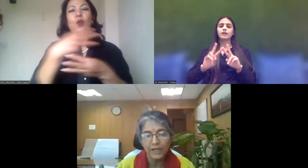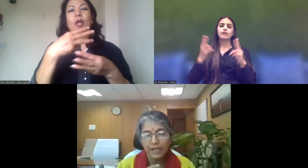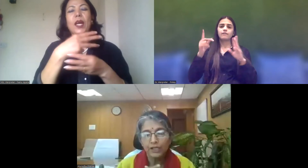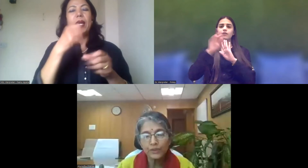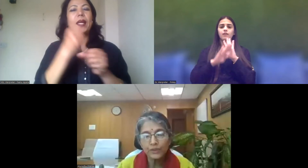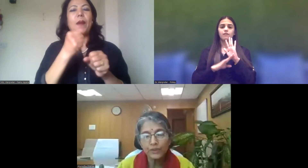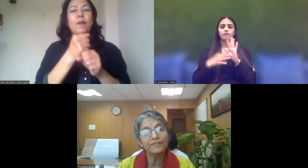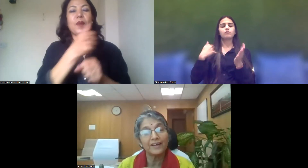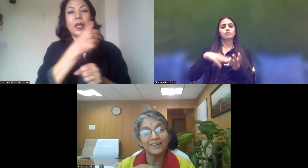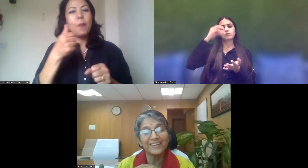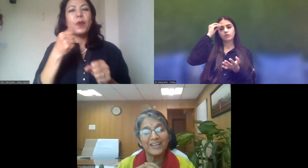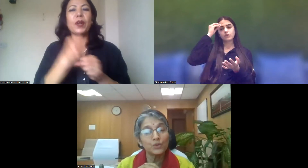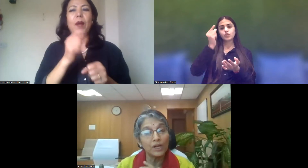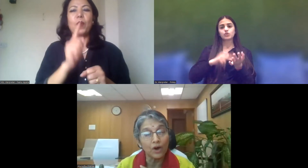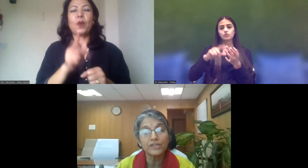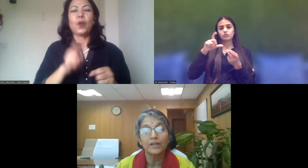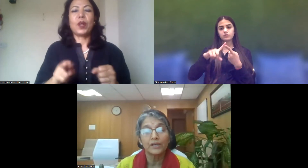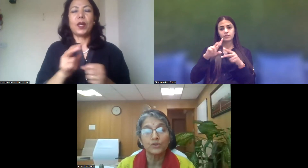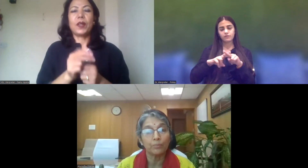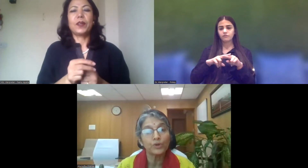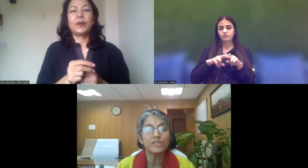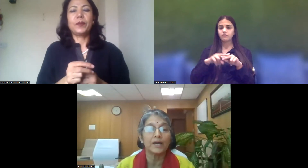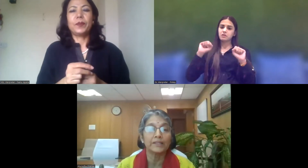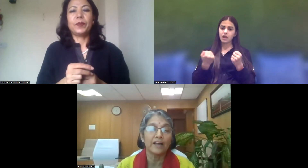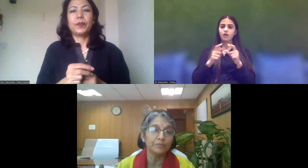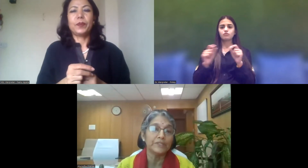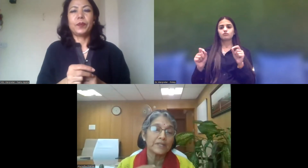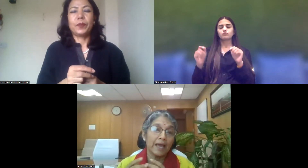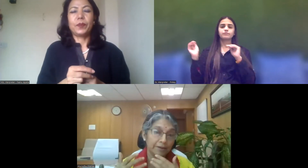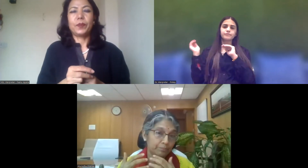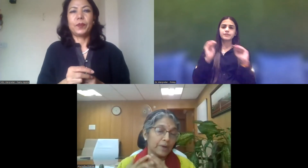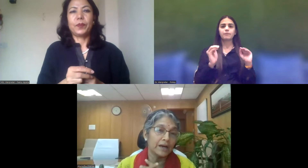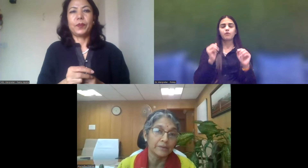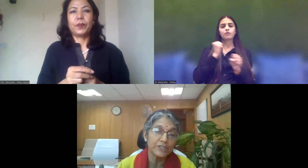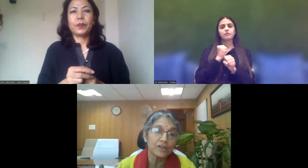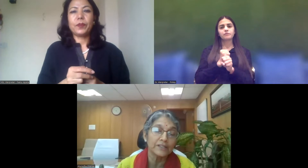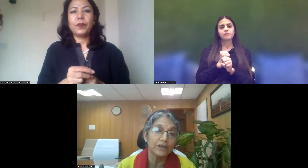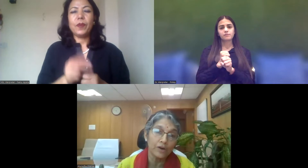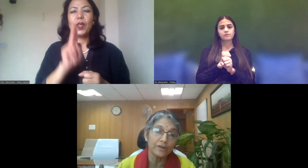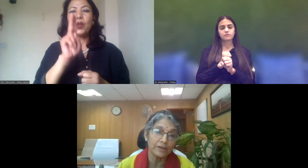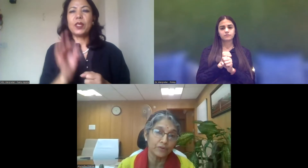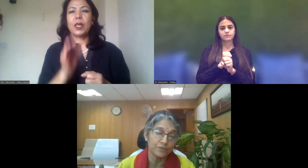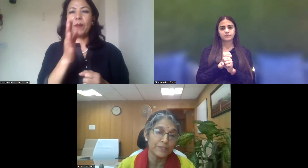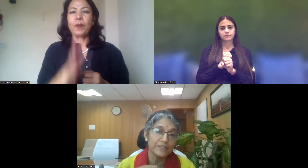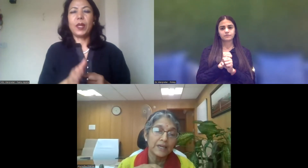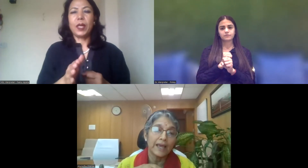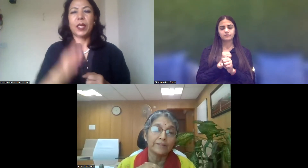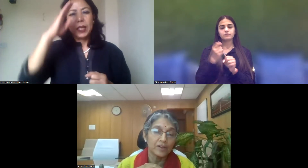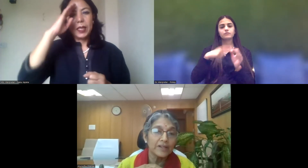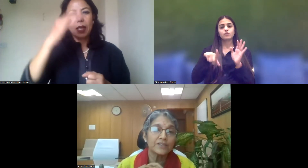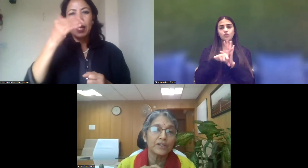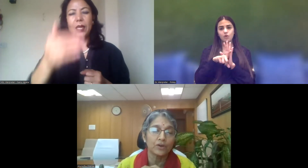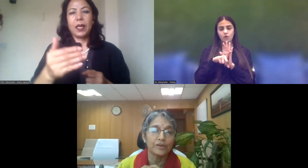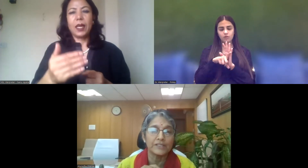learned. UNICEF can do a lot to support the government, and particularly the law enforcement and